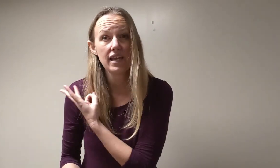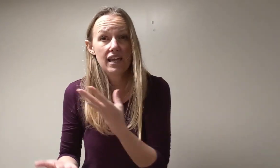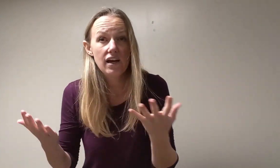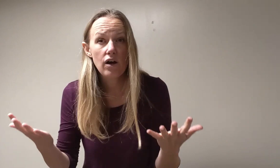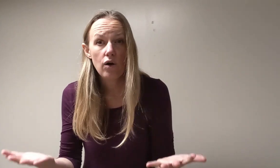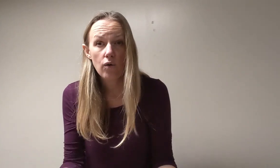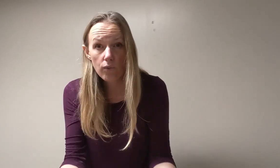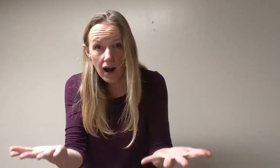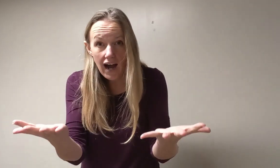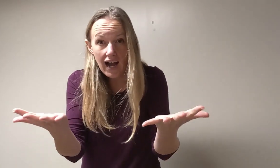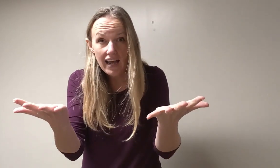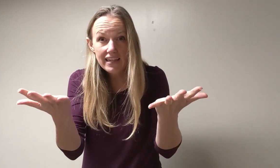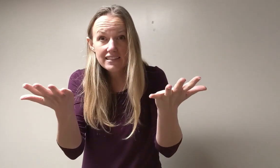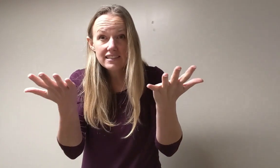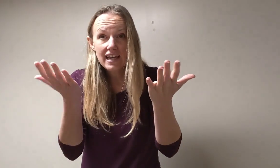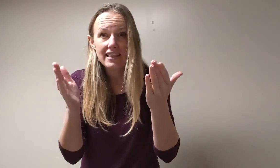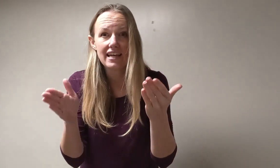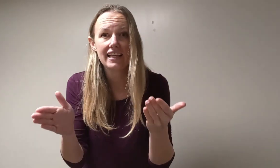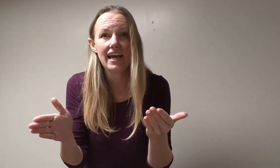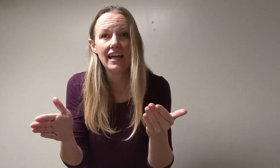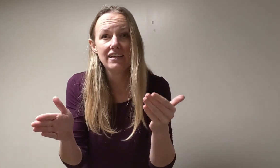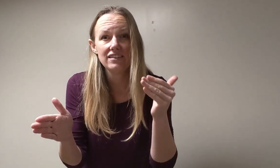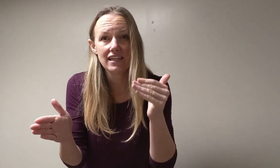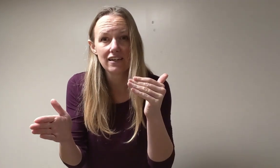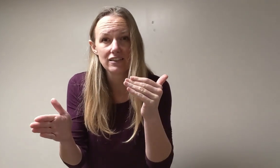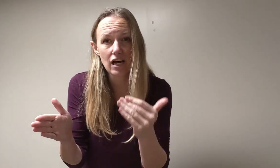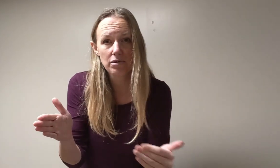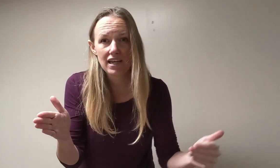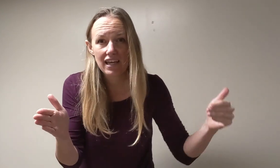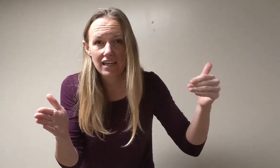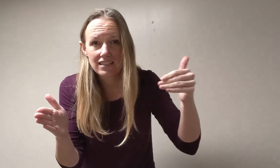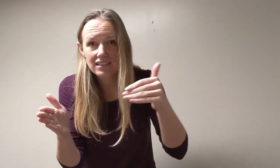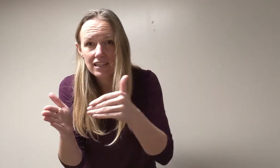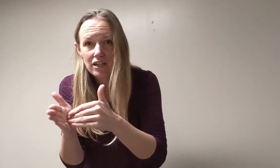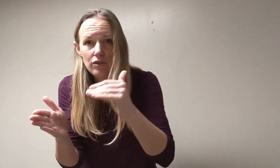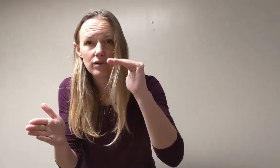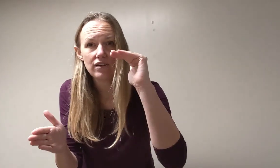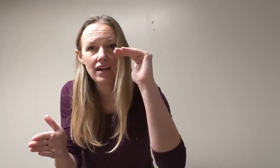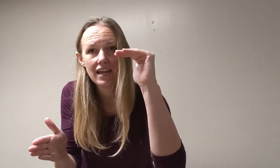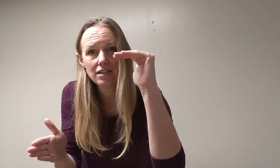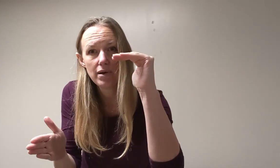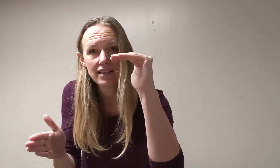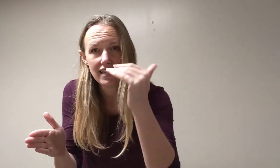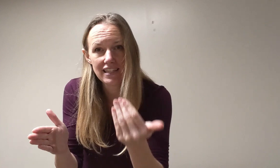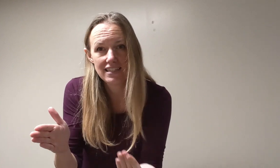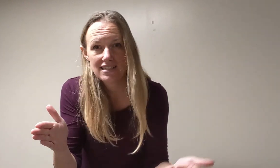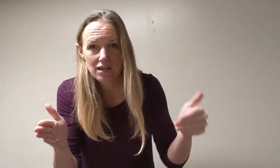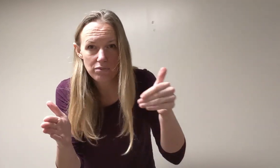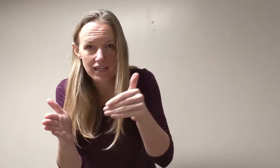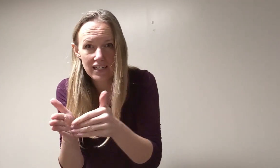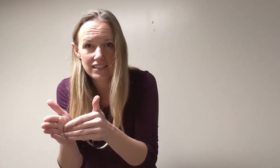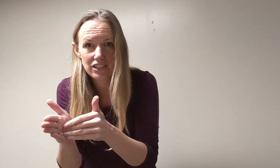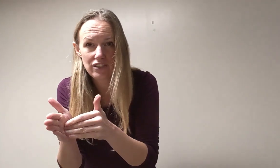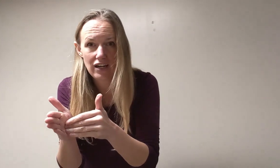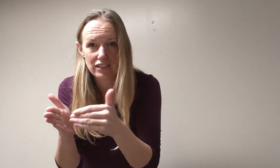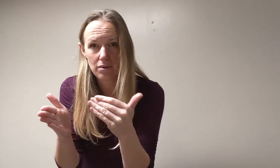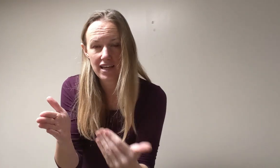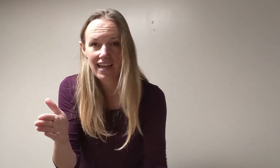we rise, and then again you take your dominant hand with your hand bent like this and bring it into your non-dominant